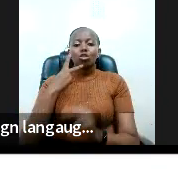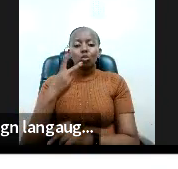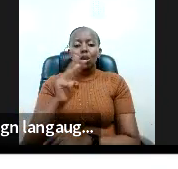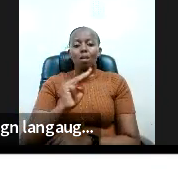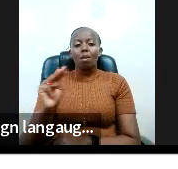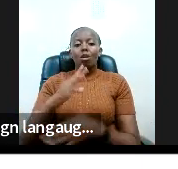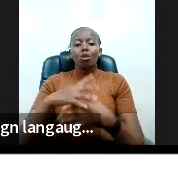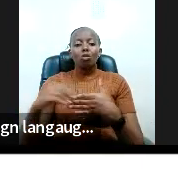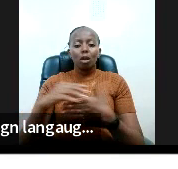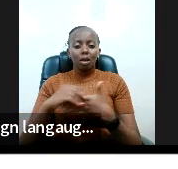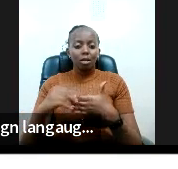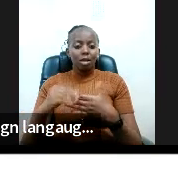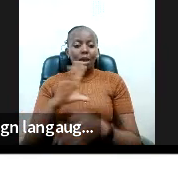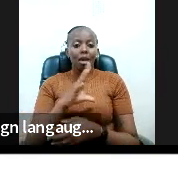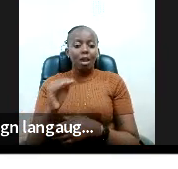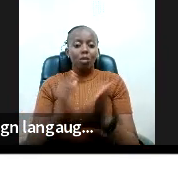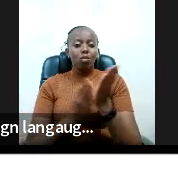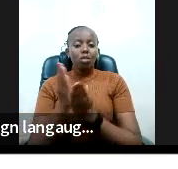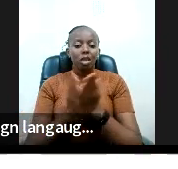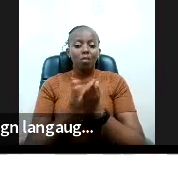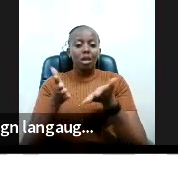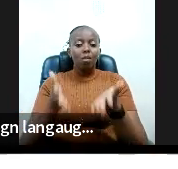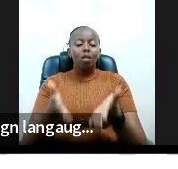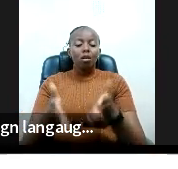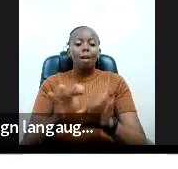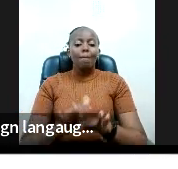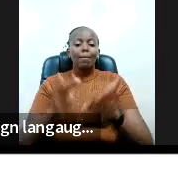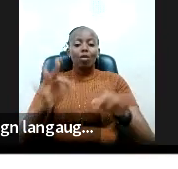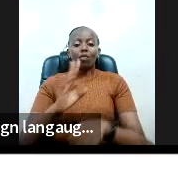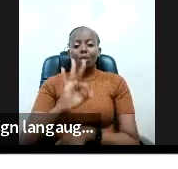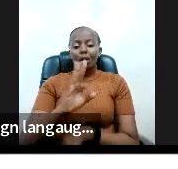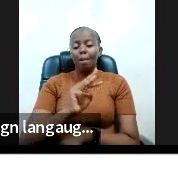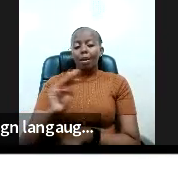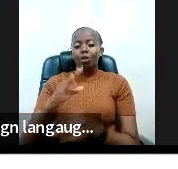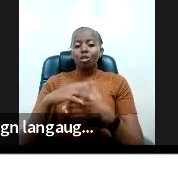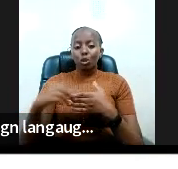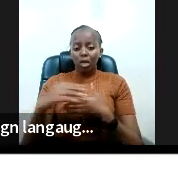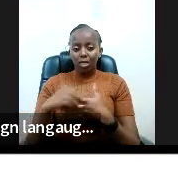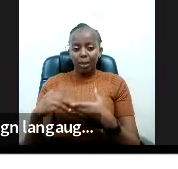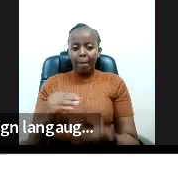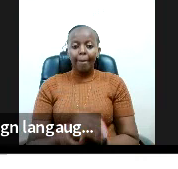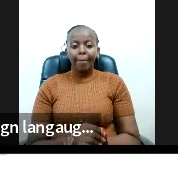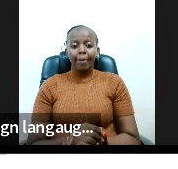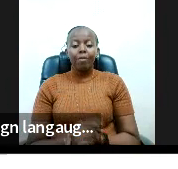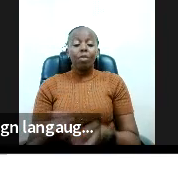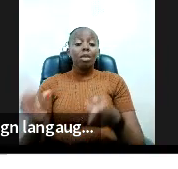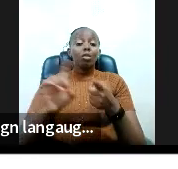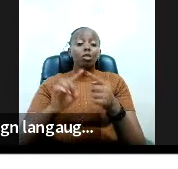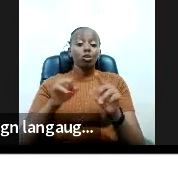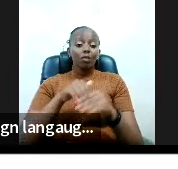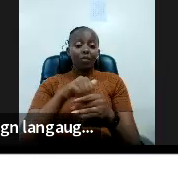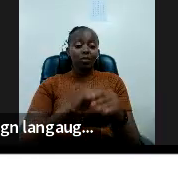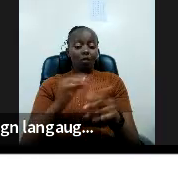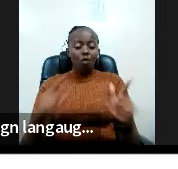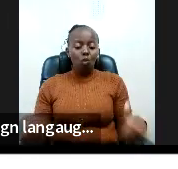million, and with a serviceable obtainable market of $3 million. In addition to the flexibility of our